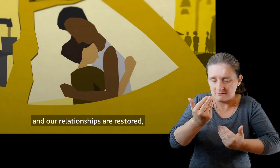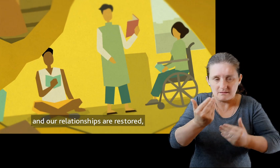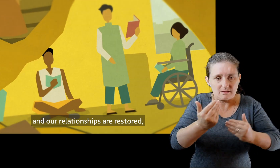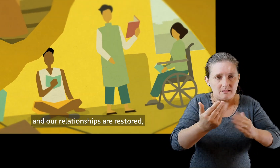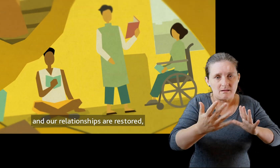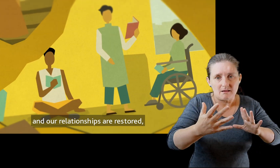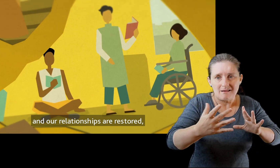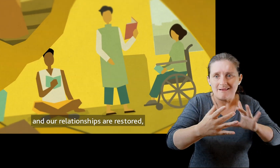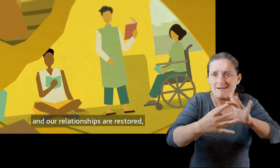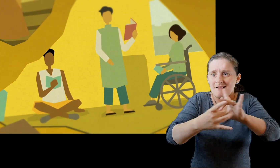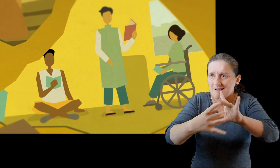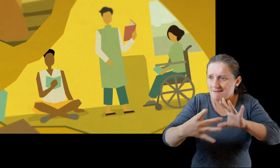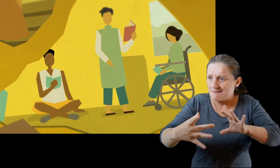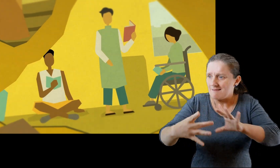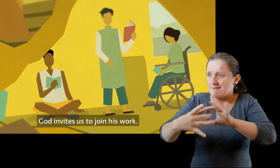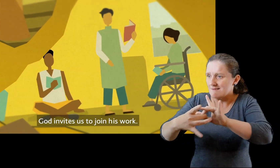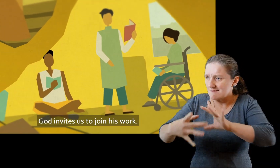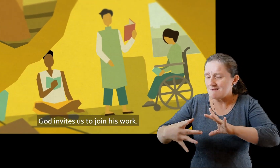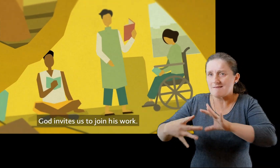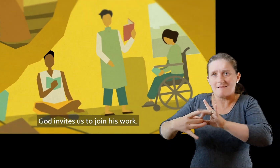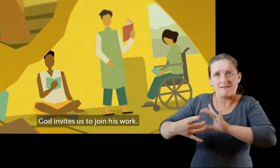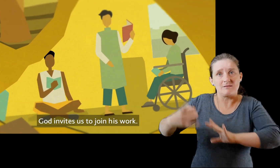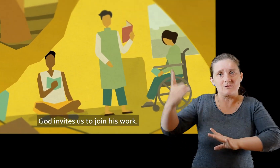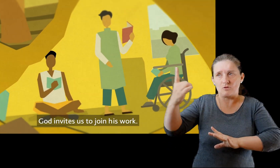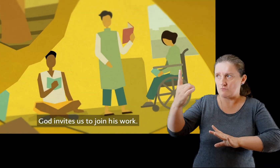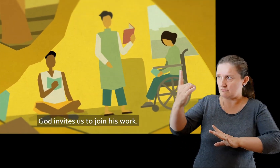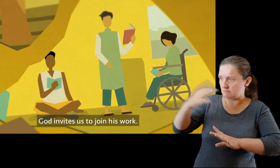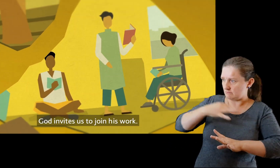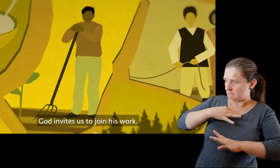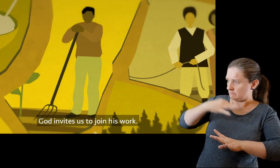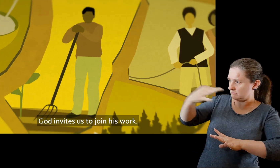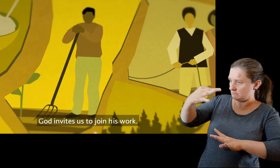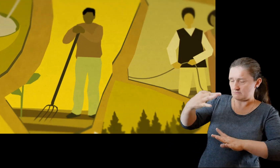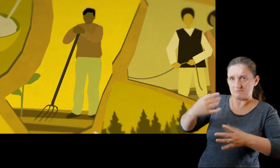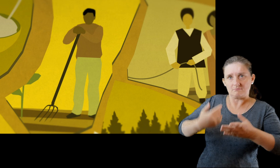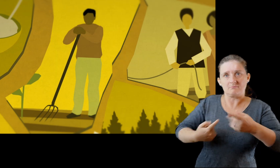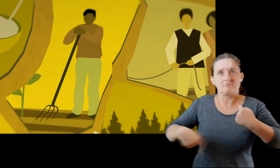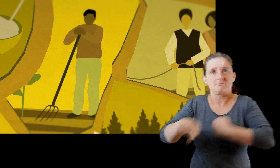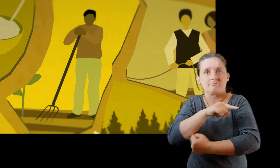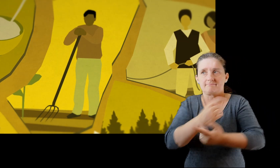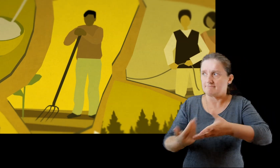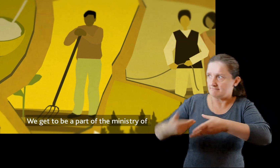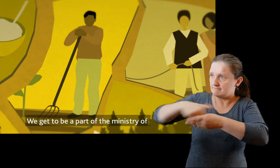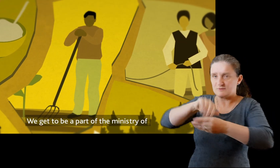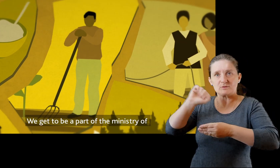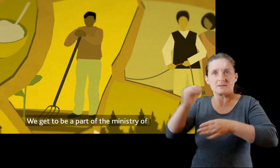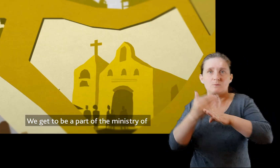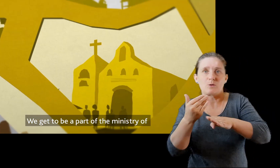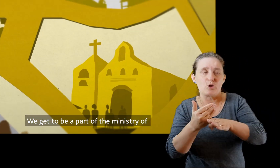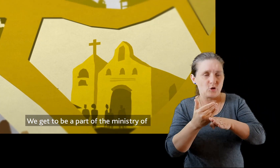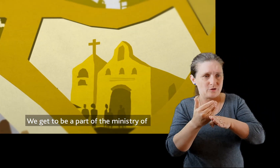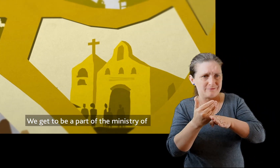restored, God invites us to join His work. We get to be a part of the ministry